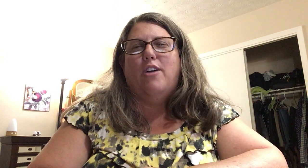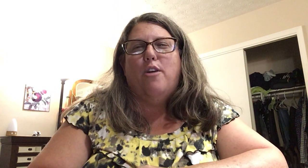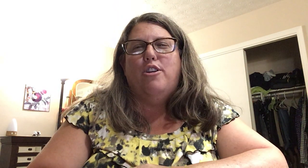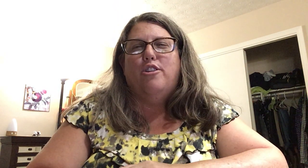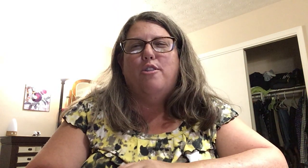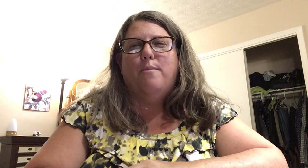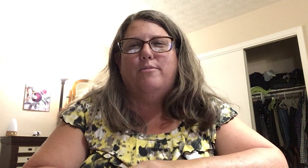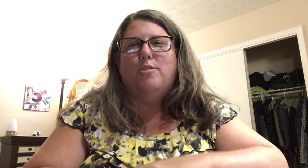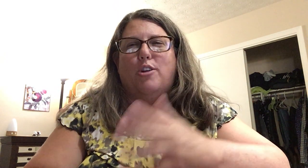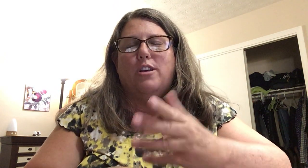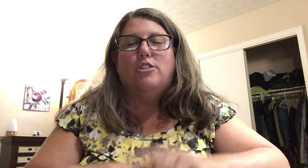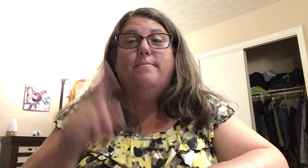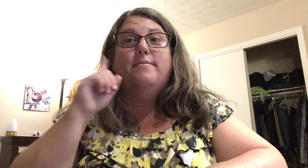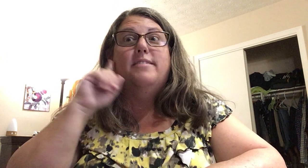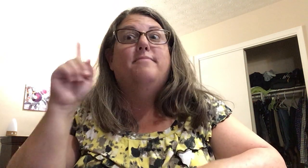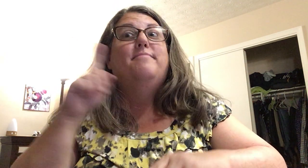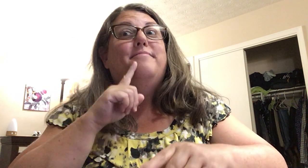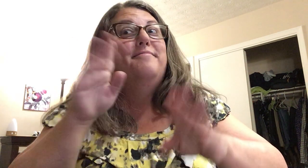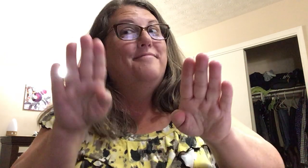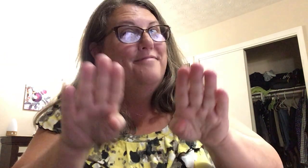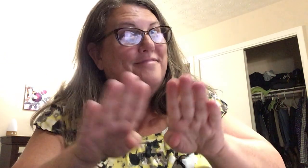are you going to know I'm doing a question?